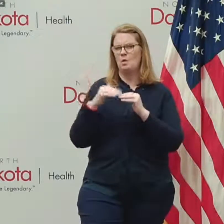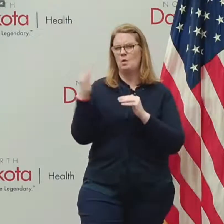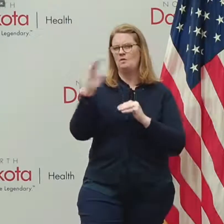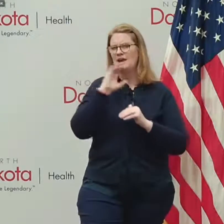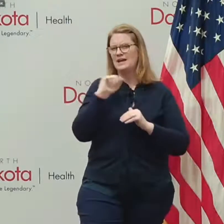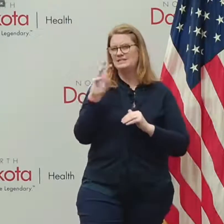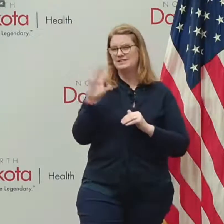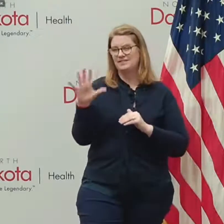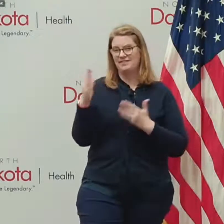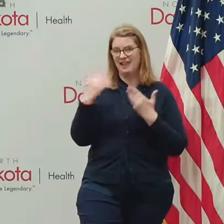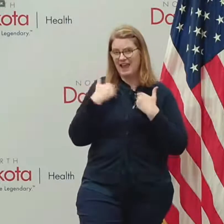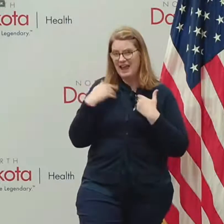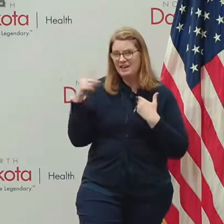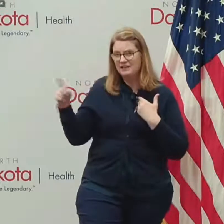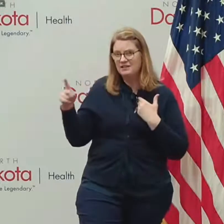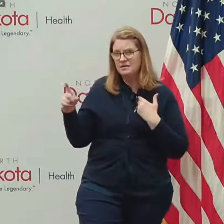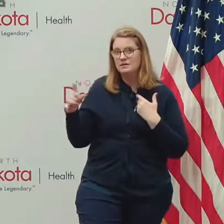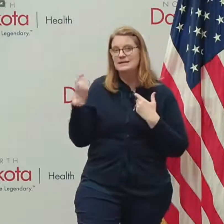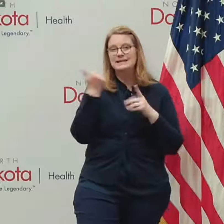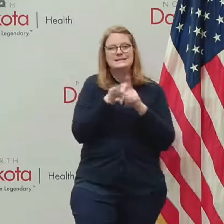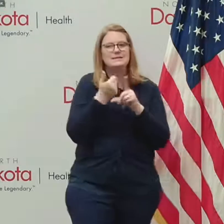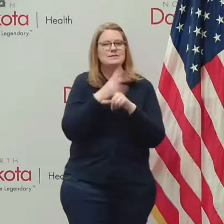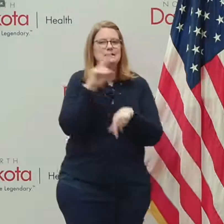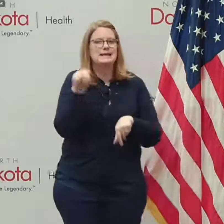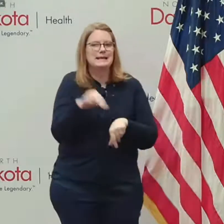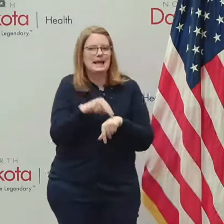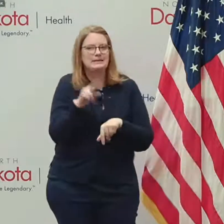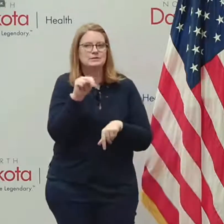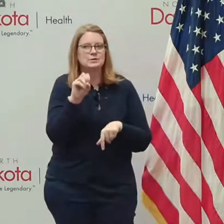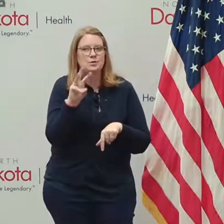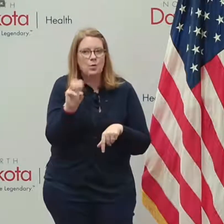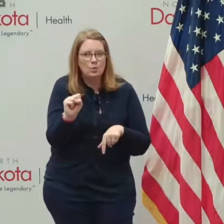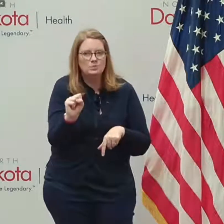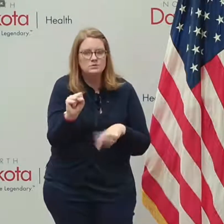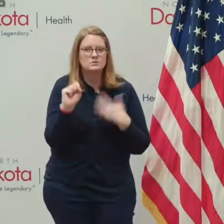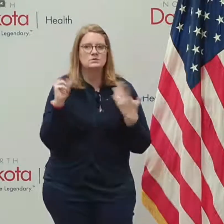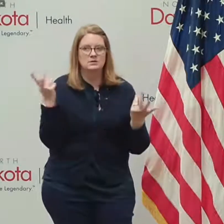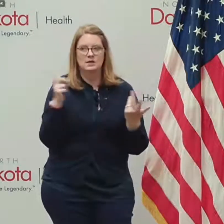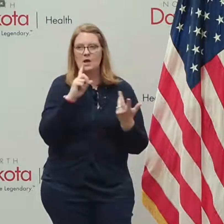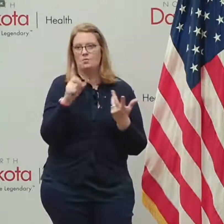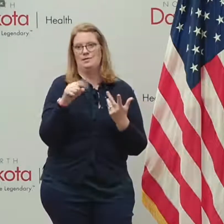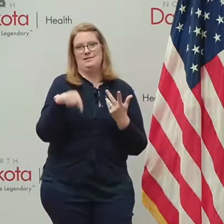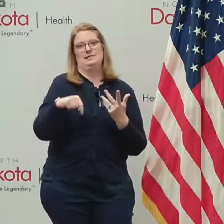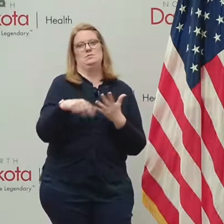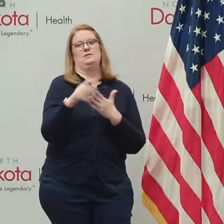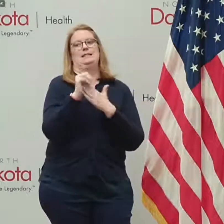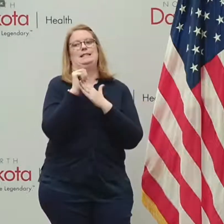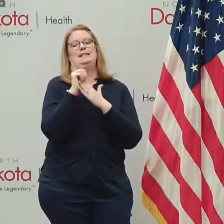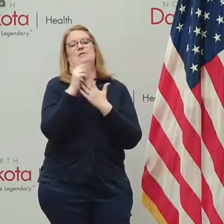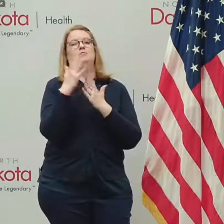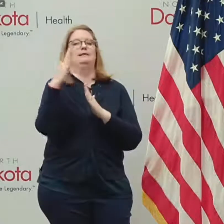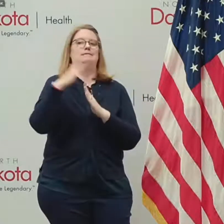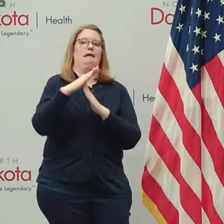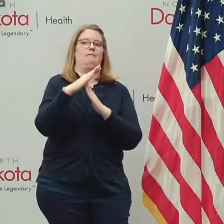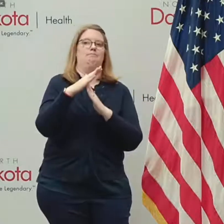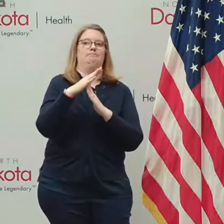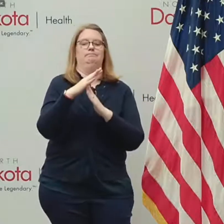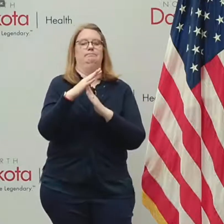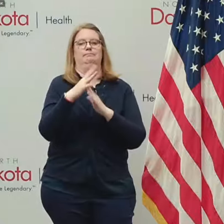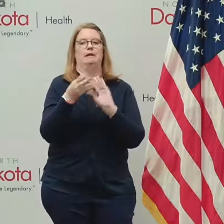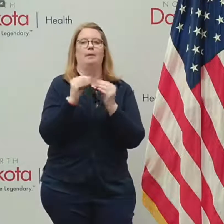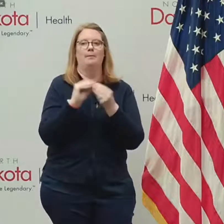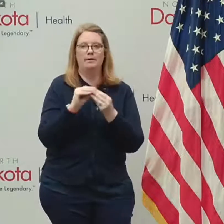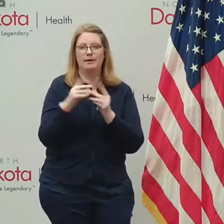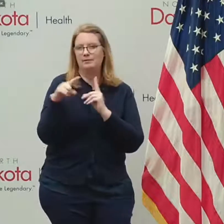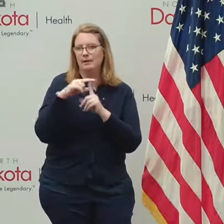that had it, and yet it was a national news story about leading the nation in positives. So this is where, you know, data can be